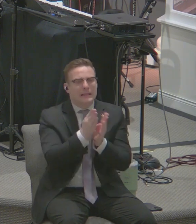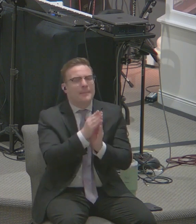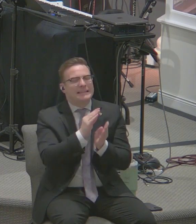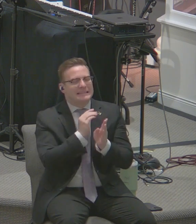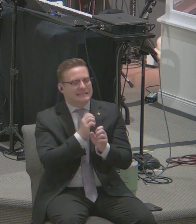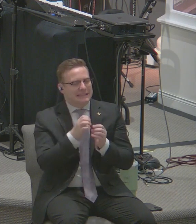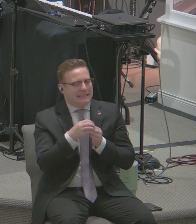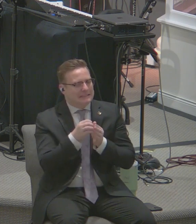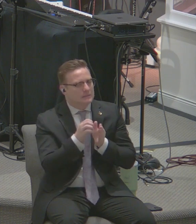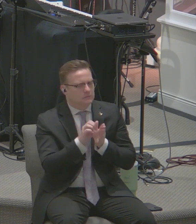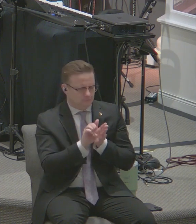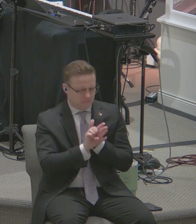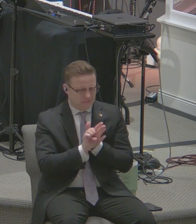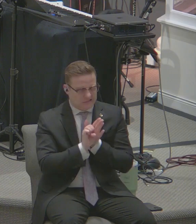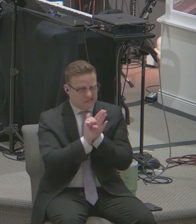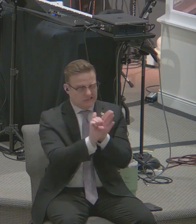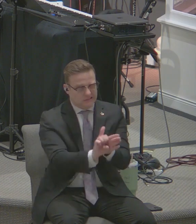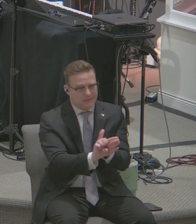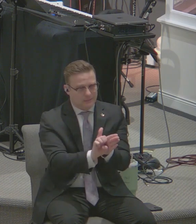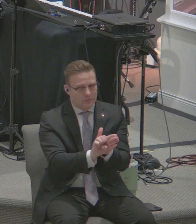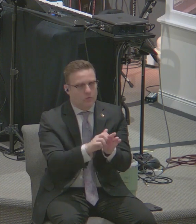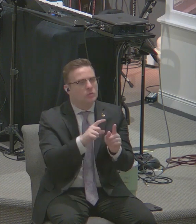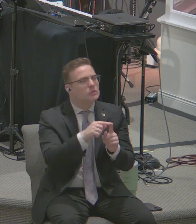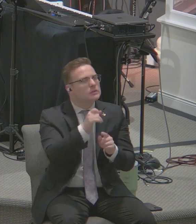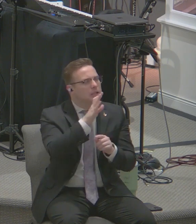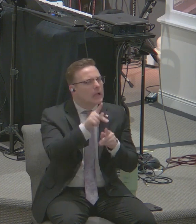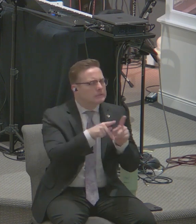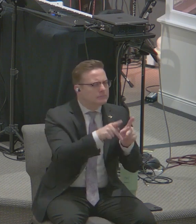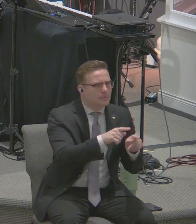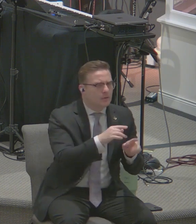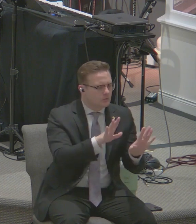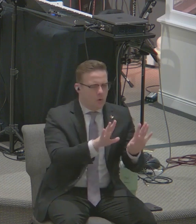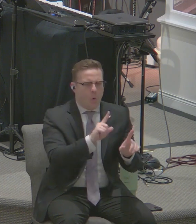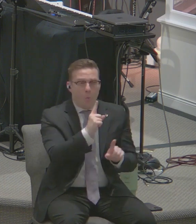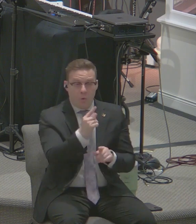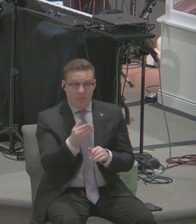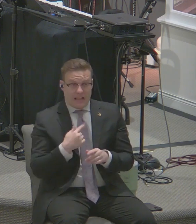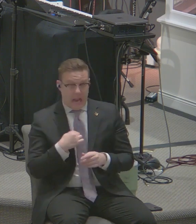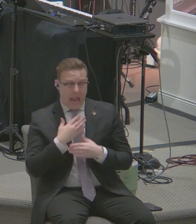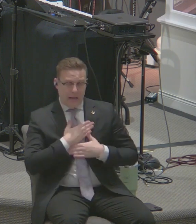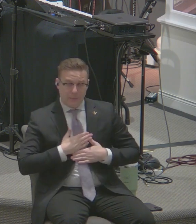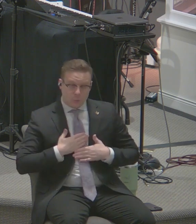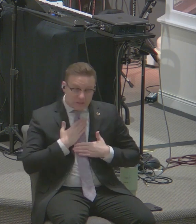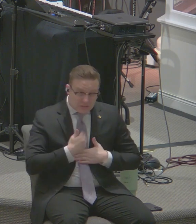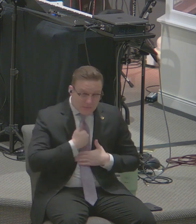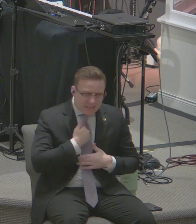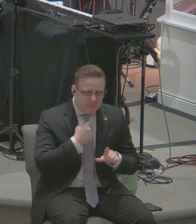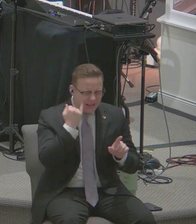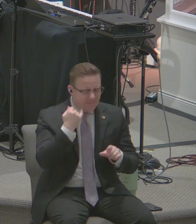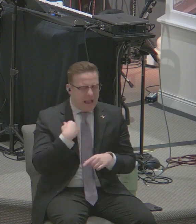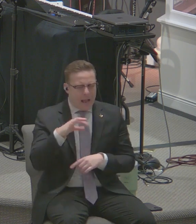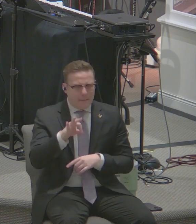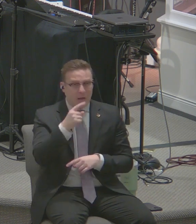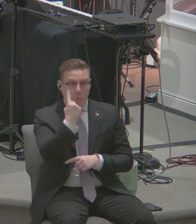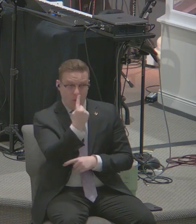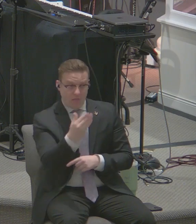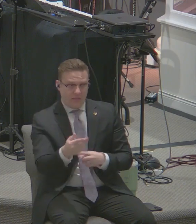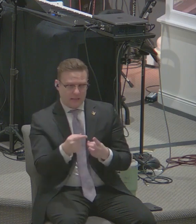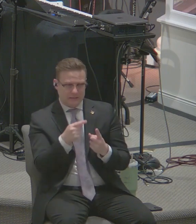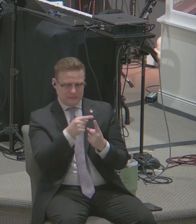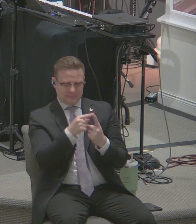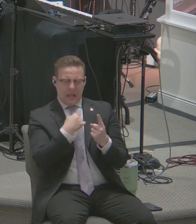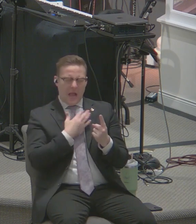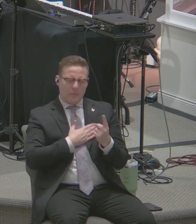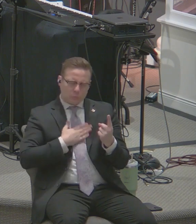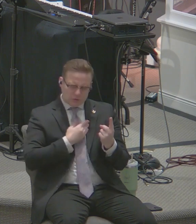flock. I'm going to tell you something. The greatest thing that I appreciate, if I had to pick one thing that